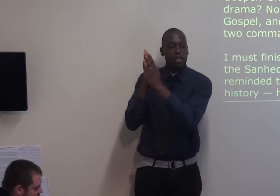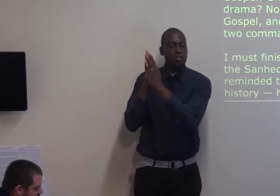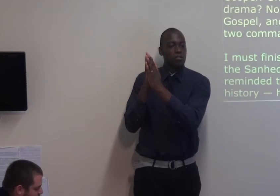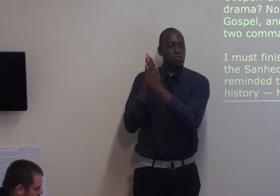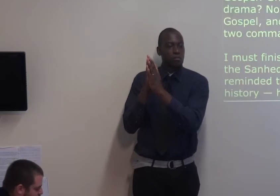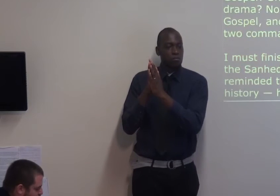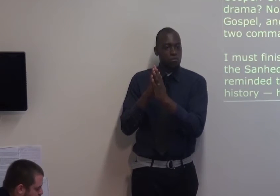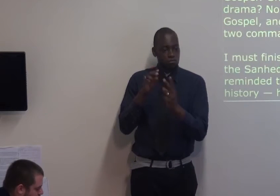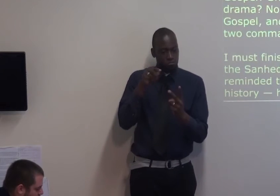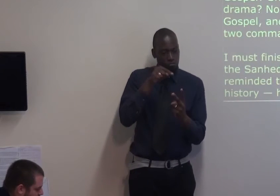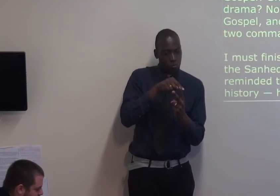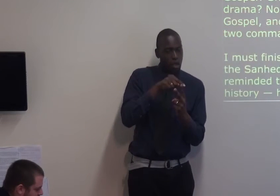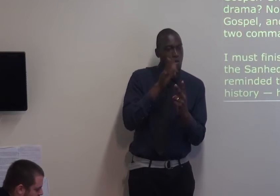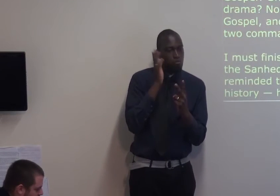These are the two commands in the Bible.